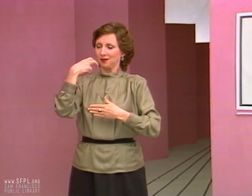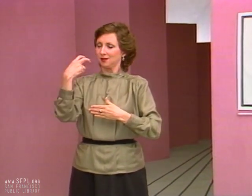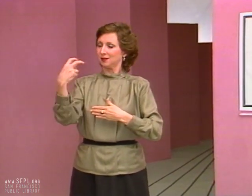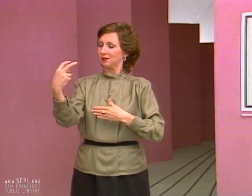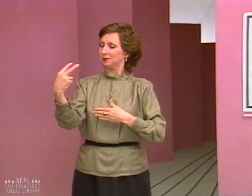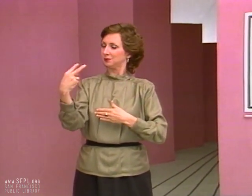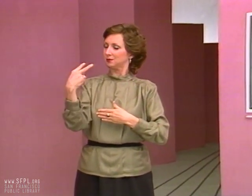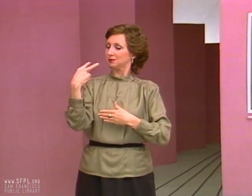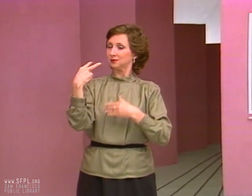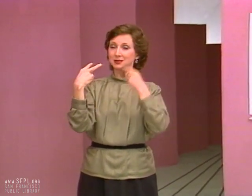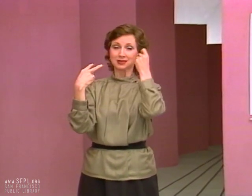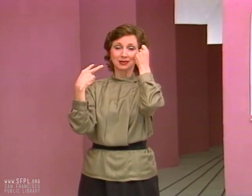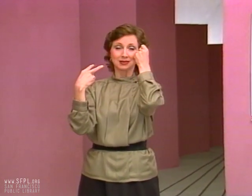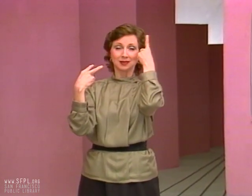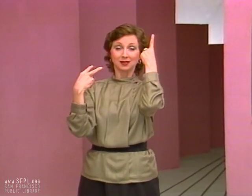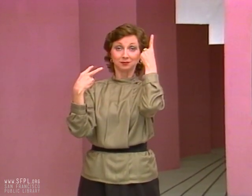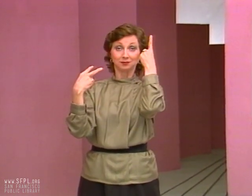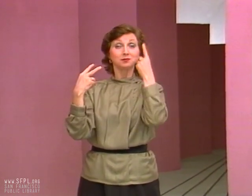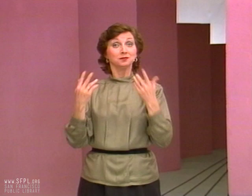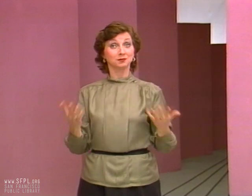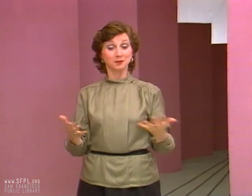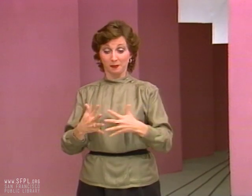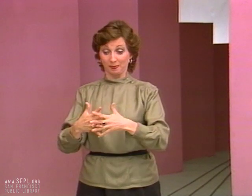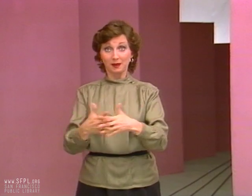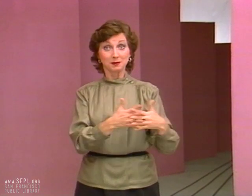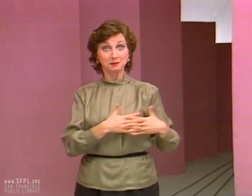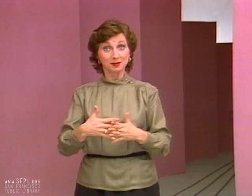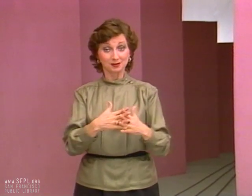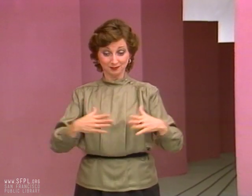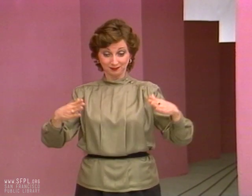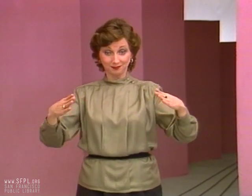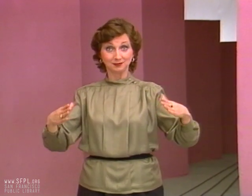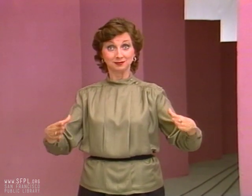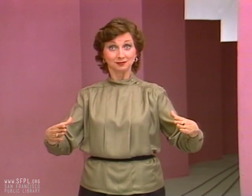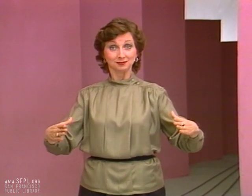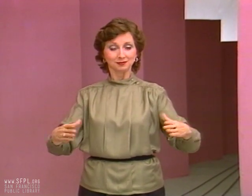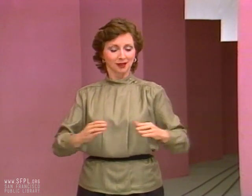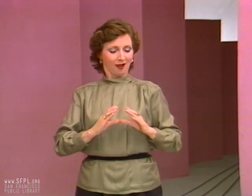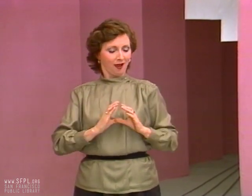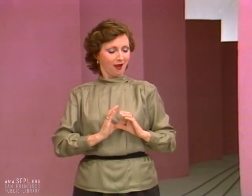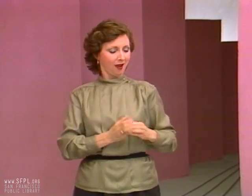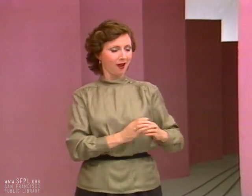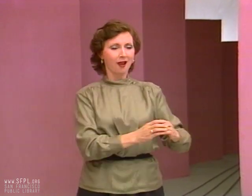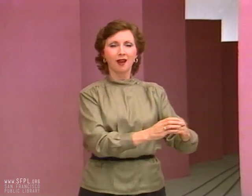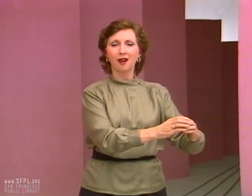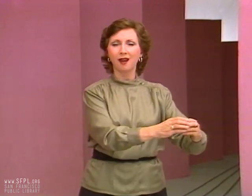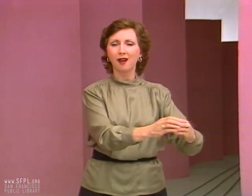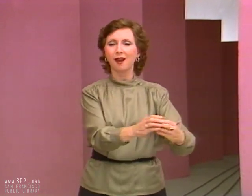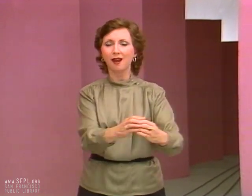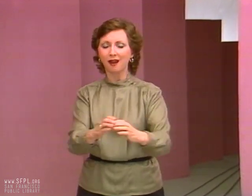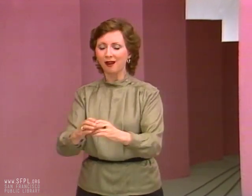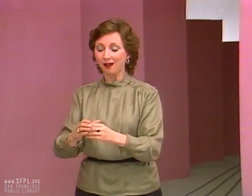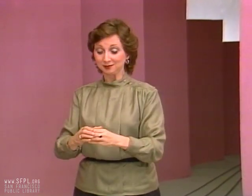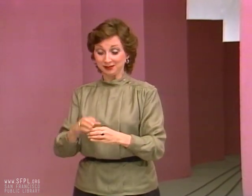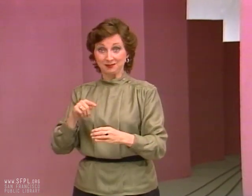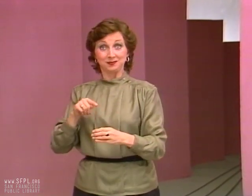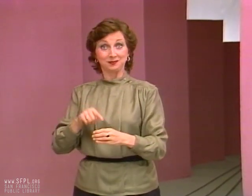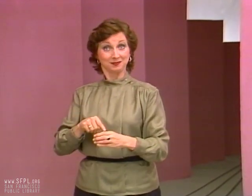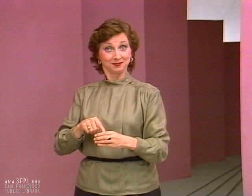traditions. It is often difficult for people to study themselves with objectivity, but we've had a